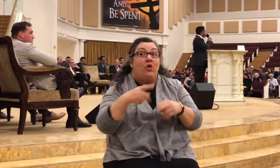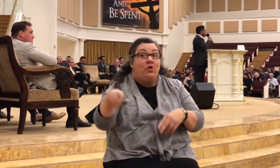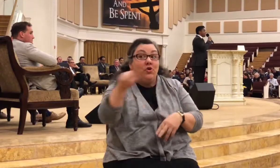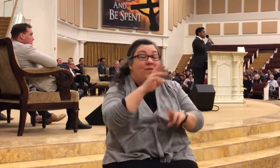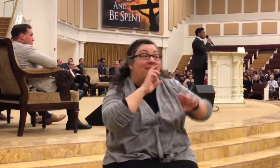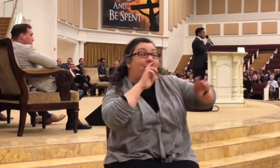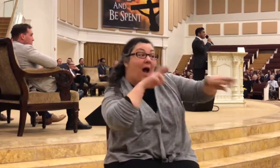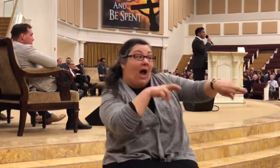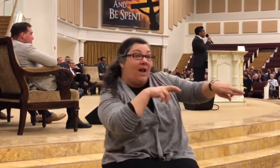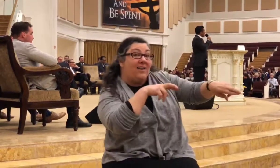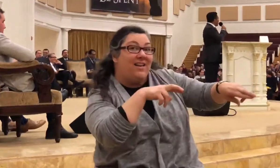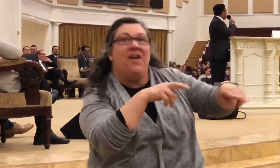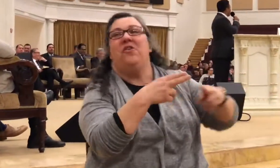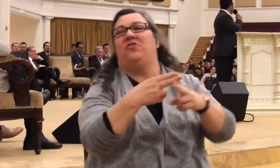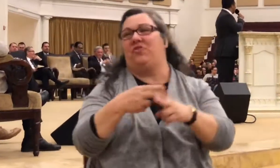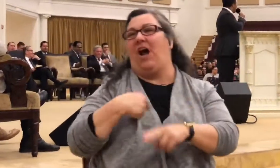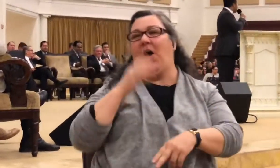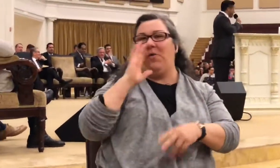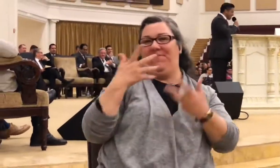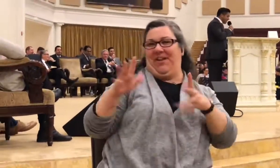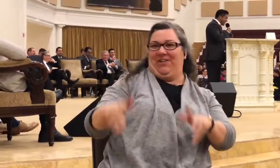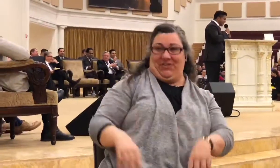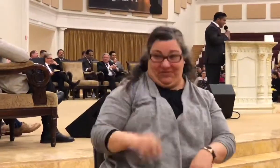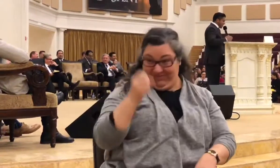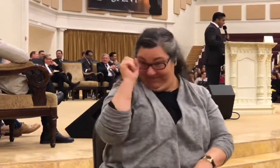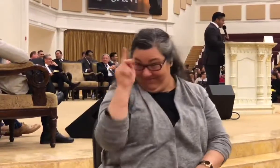done. All right, there we go.